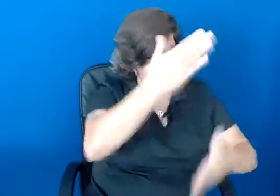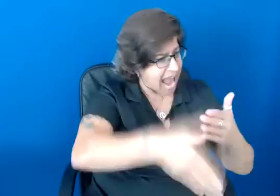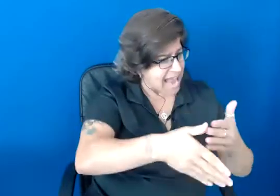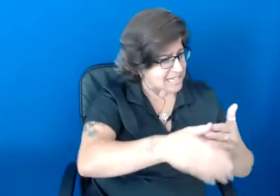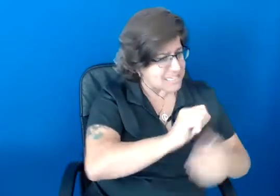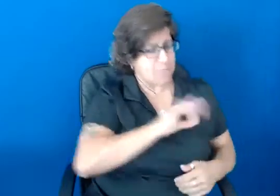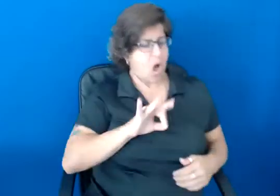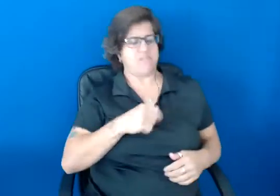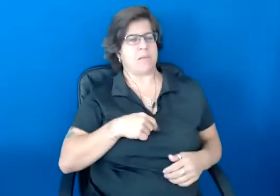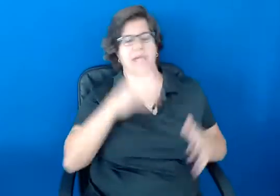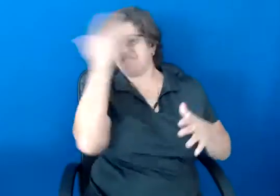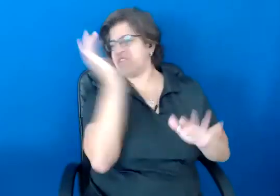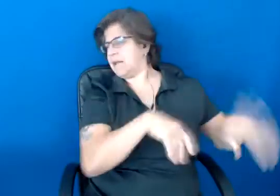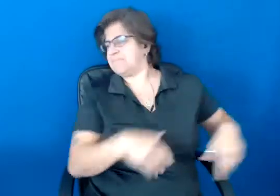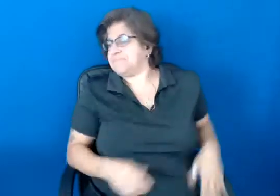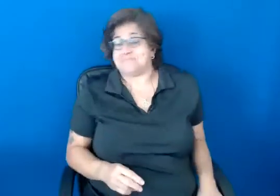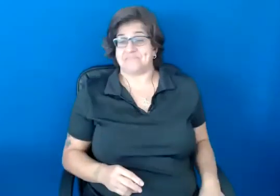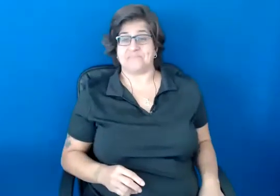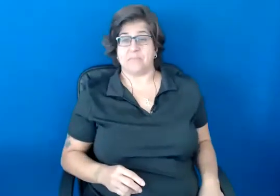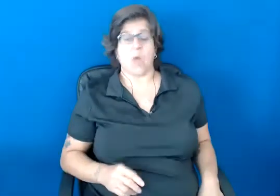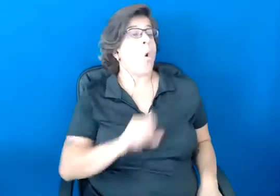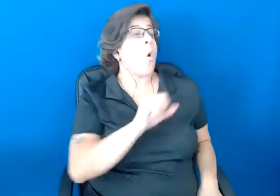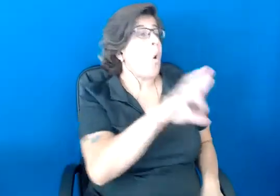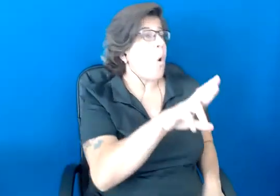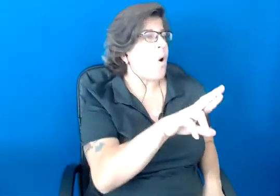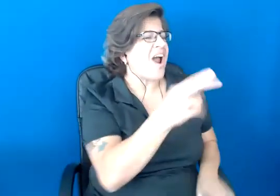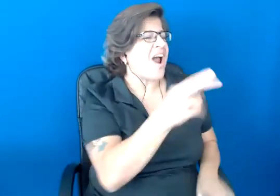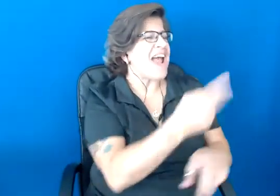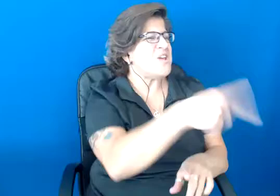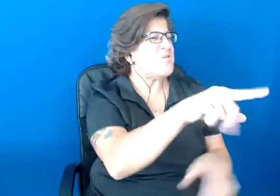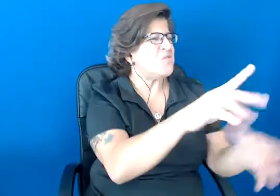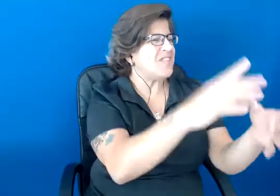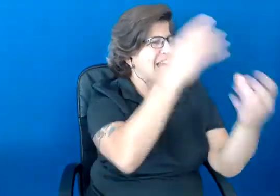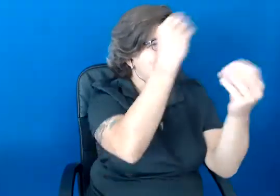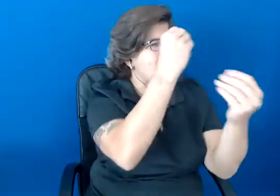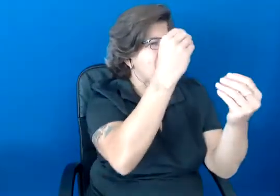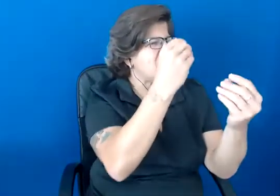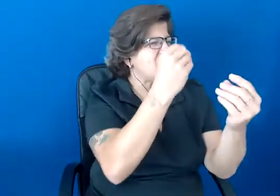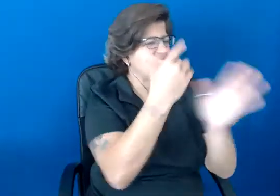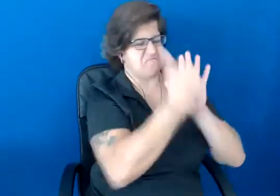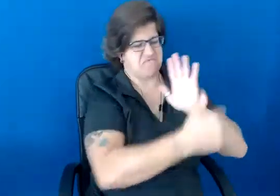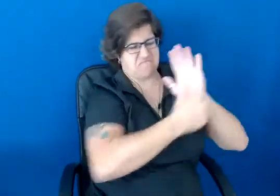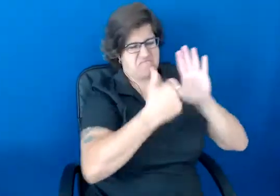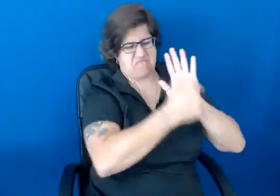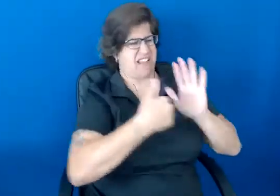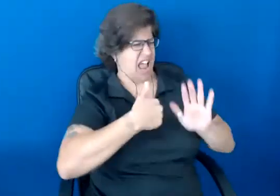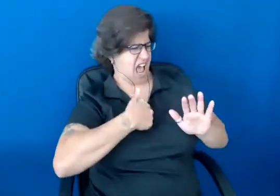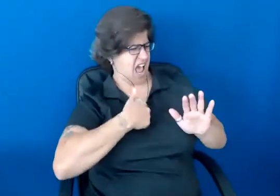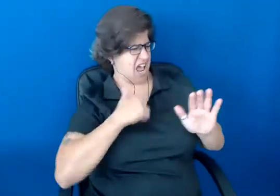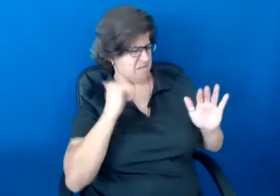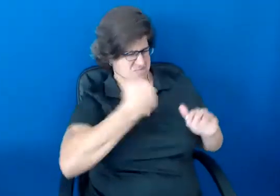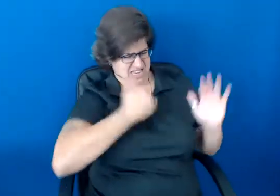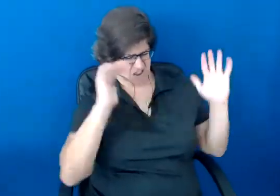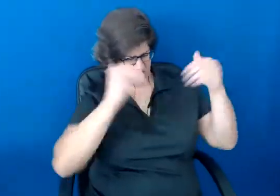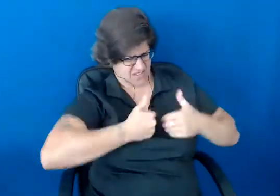like, nah, forget it. Or I use it to beat myself up, right? I'm like, I'm so selfish and self-centered.